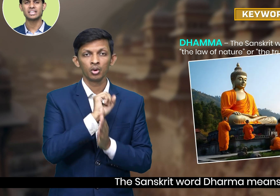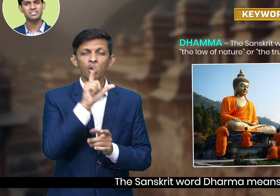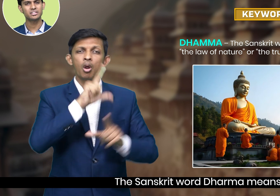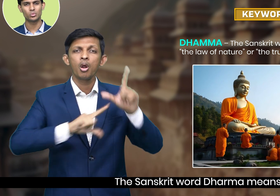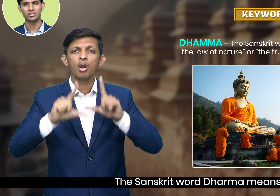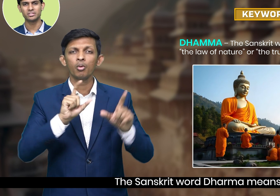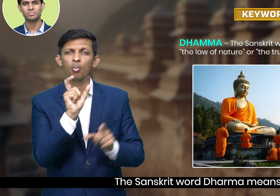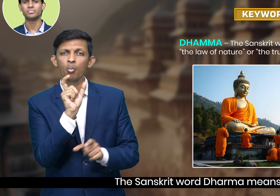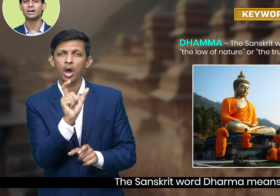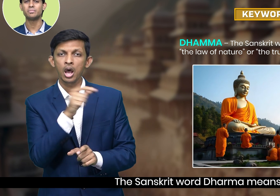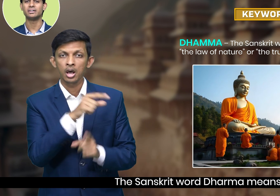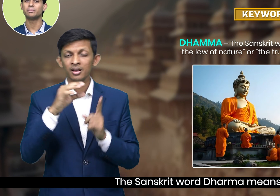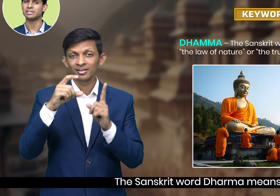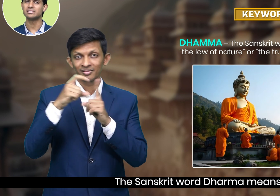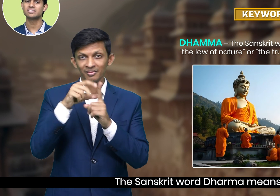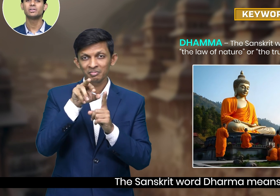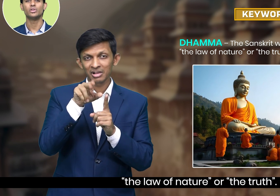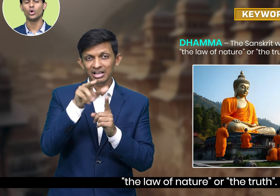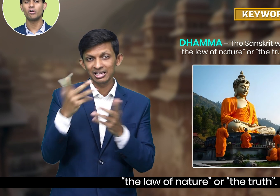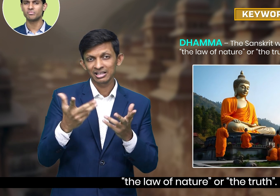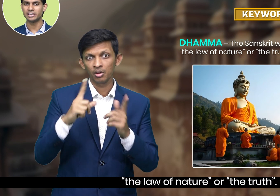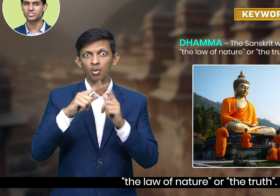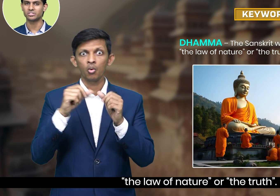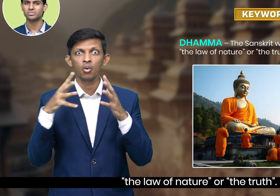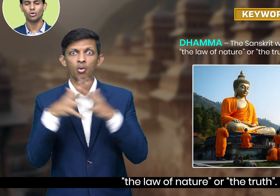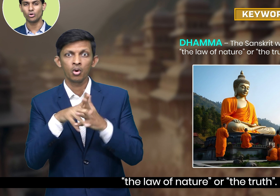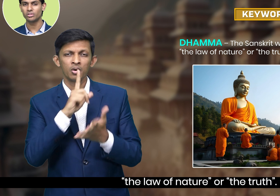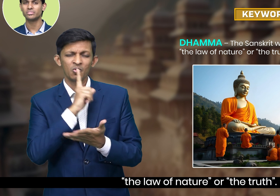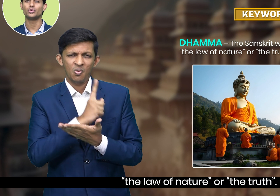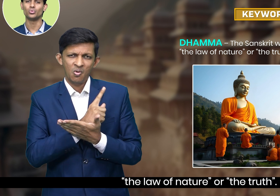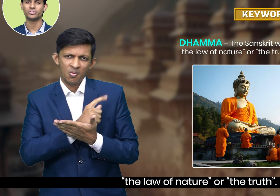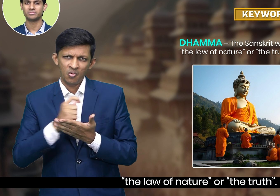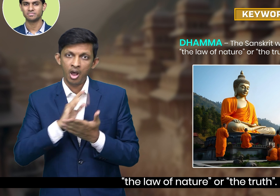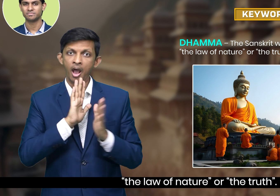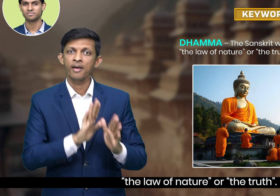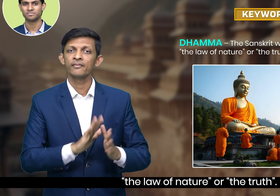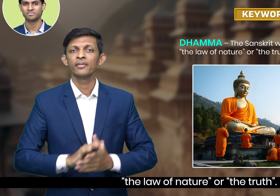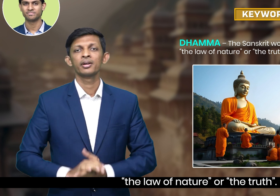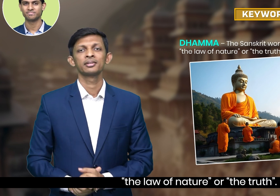The Sanskrit word dharma means the law of nature or the truth.